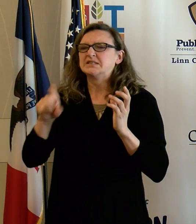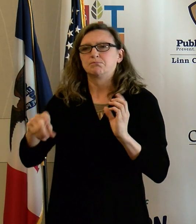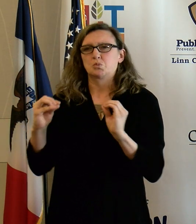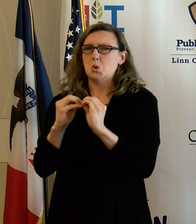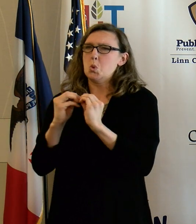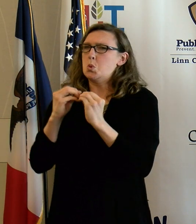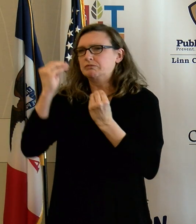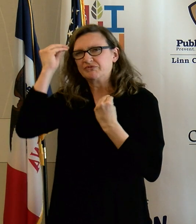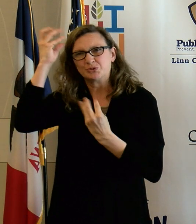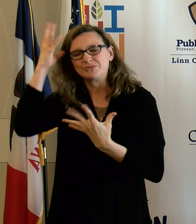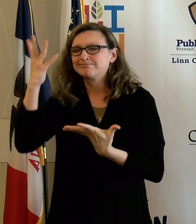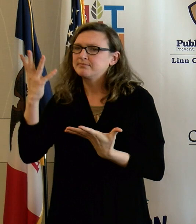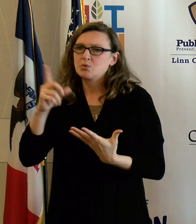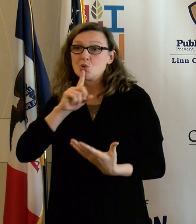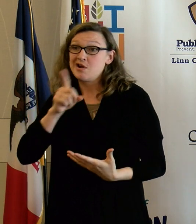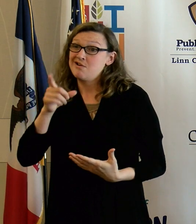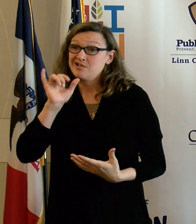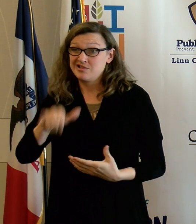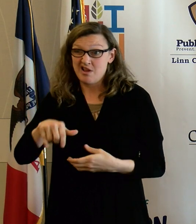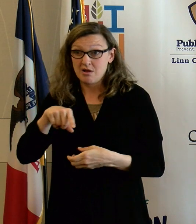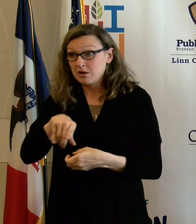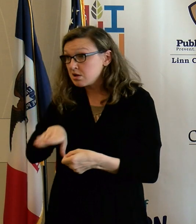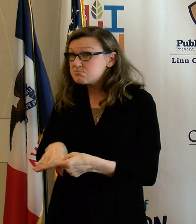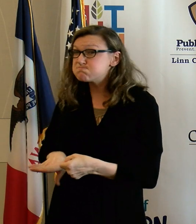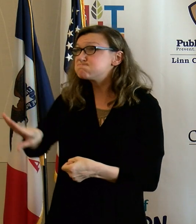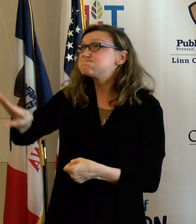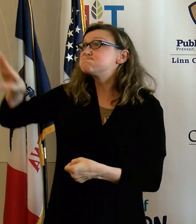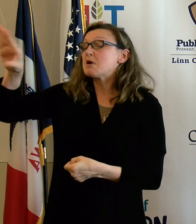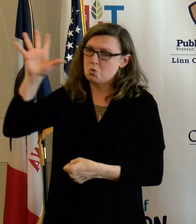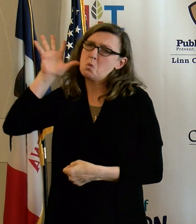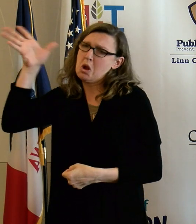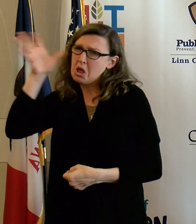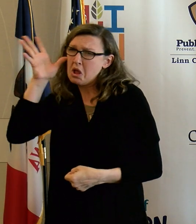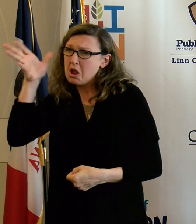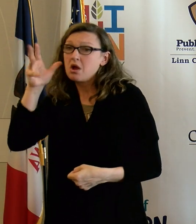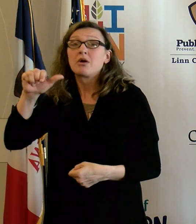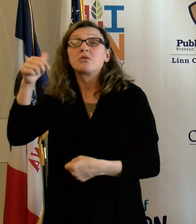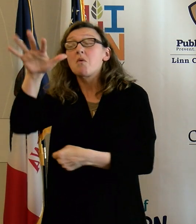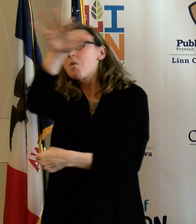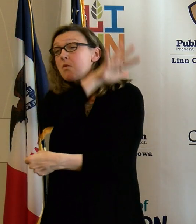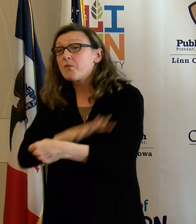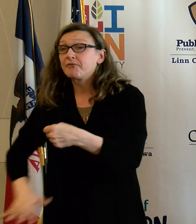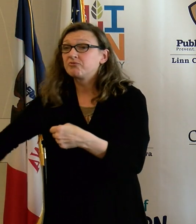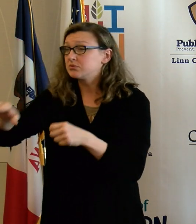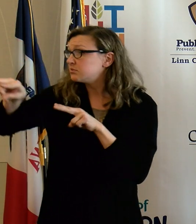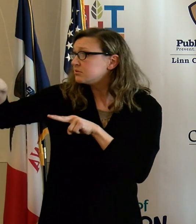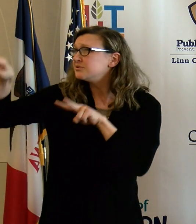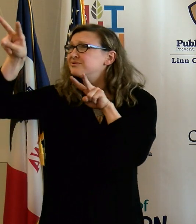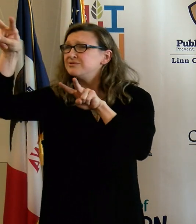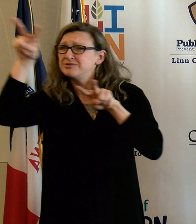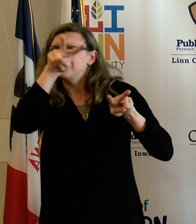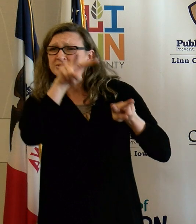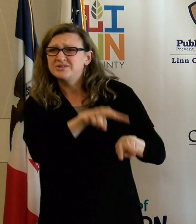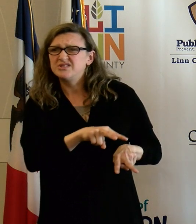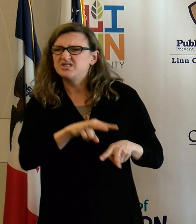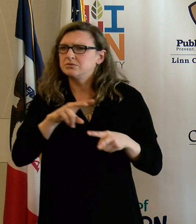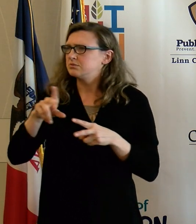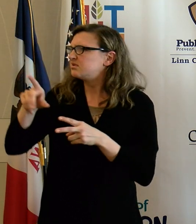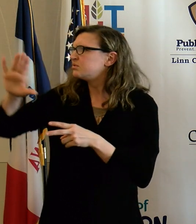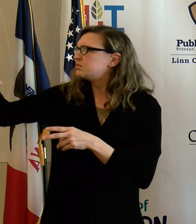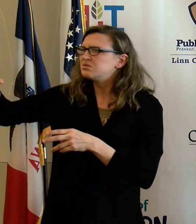other data sets across the country and across the world as to what happens when places get to where we are right